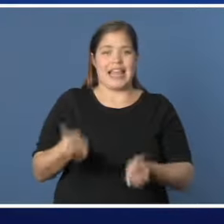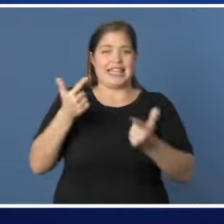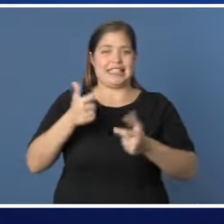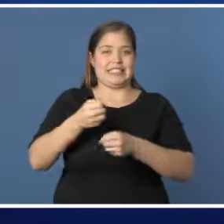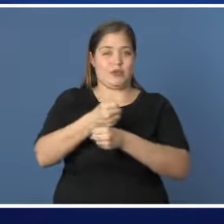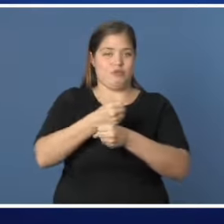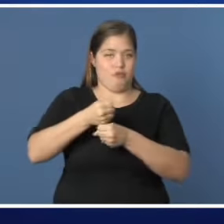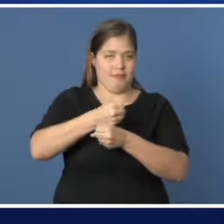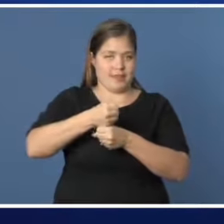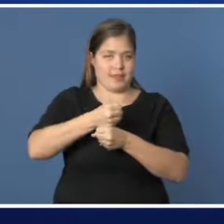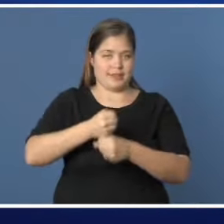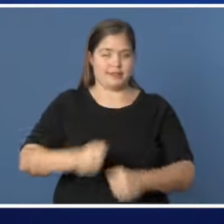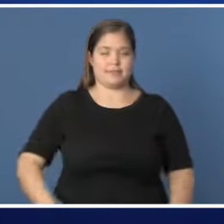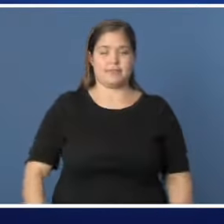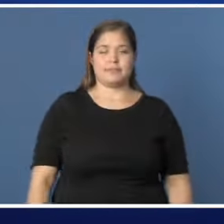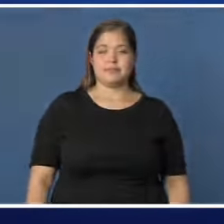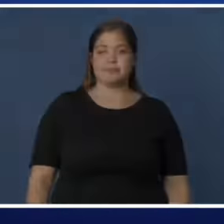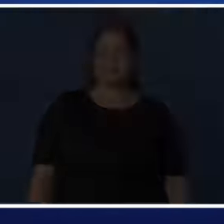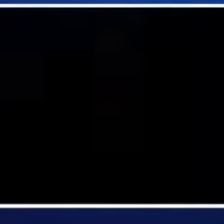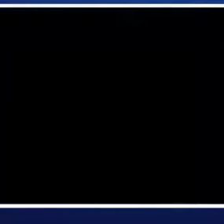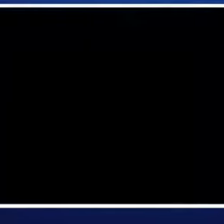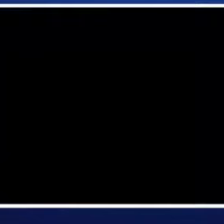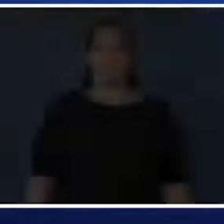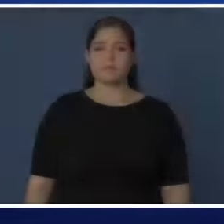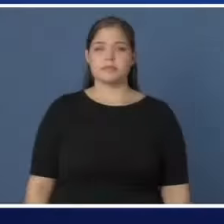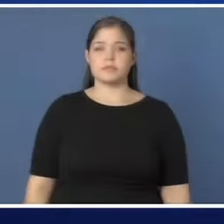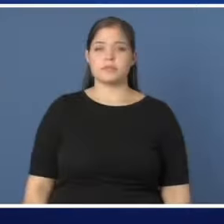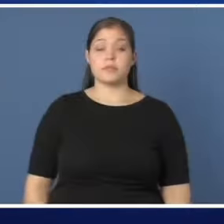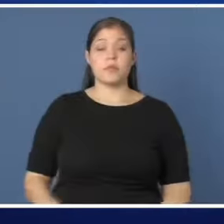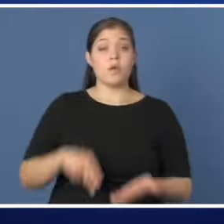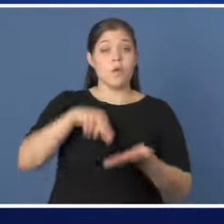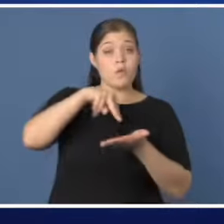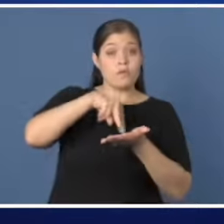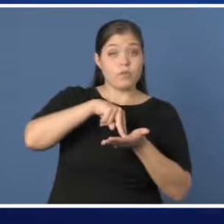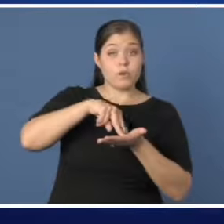sweetened cereals, and instant coffee.